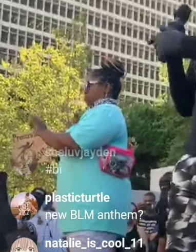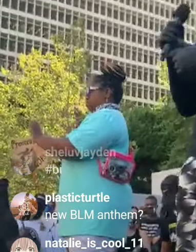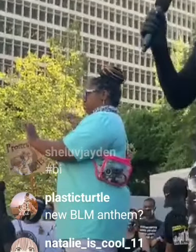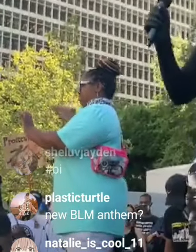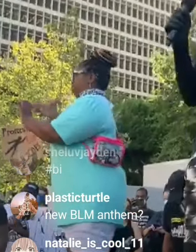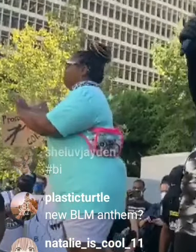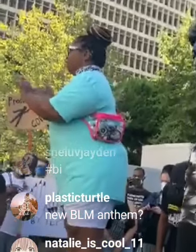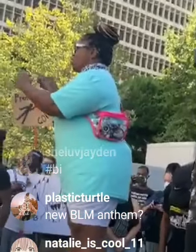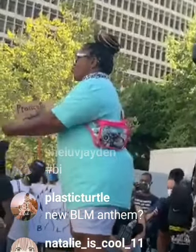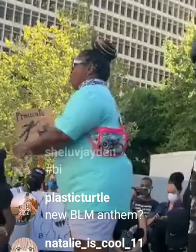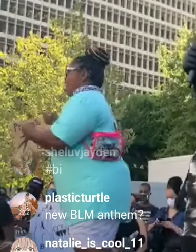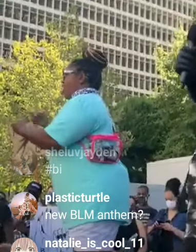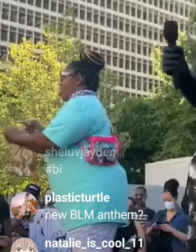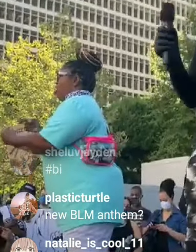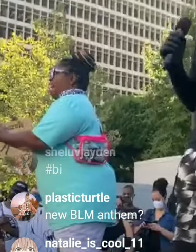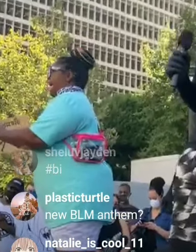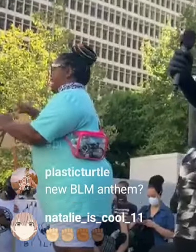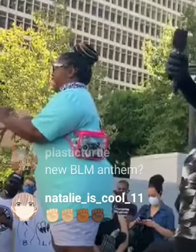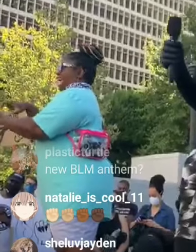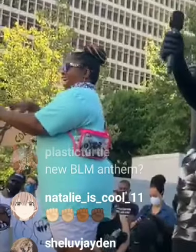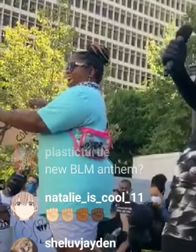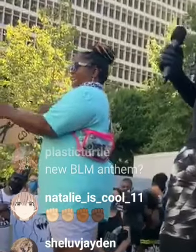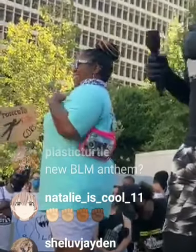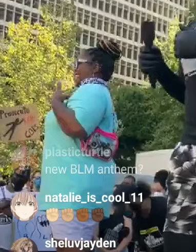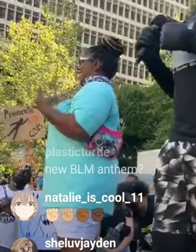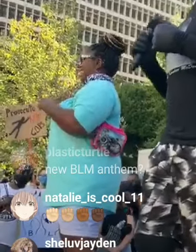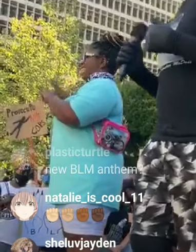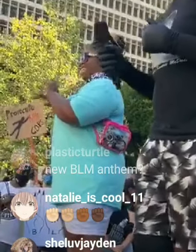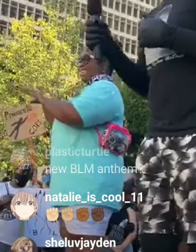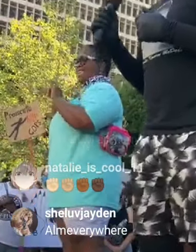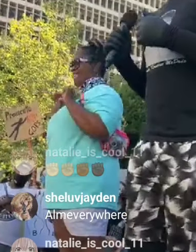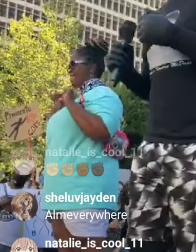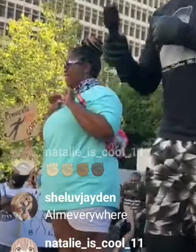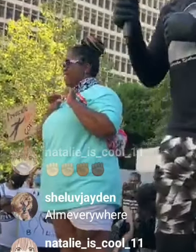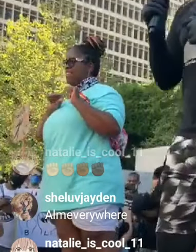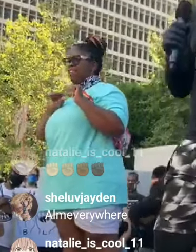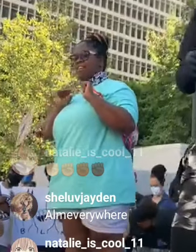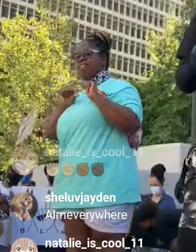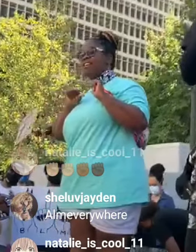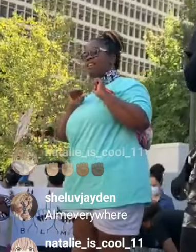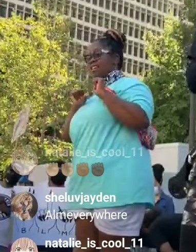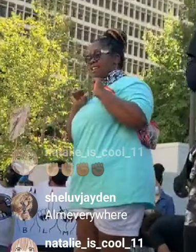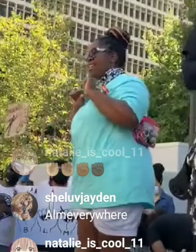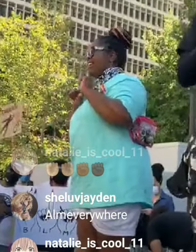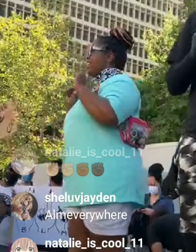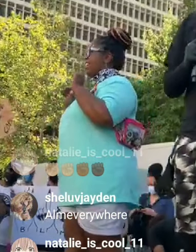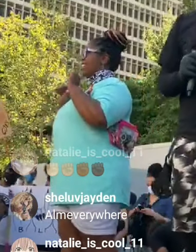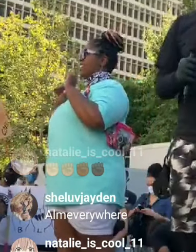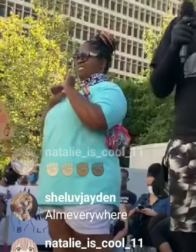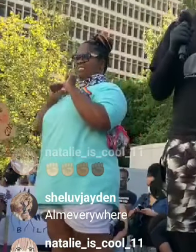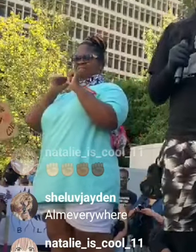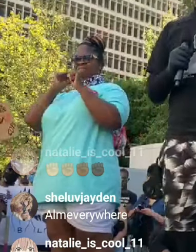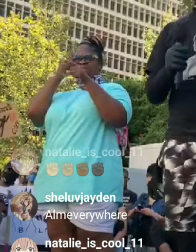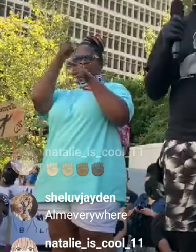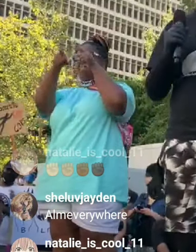the struggle and I can't leave. Calling out the Father, so